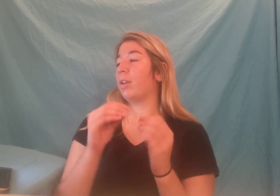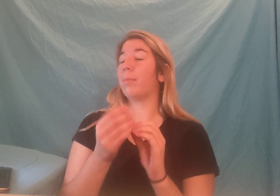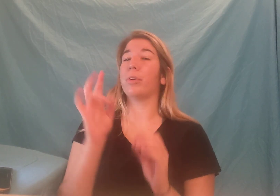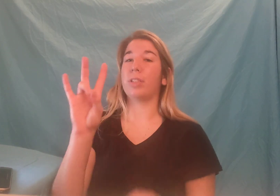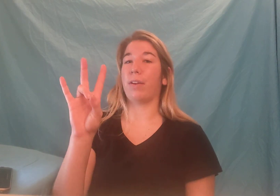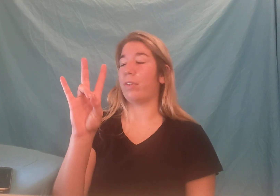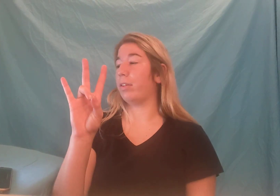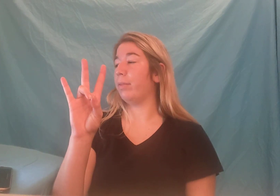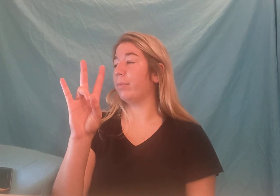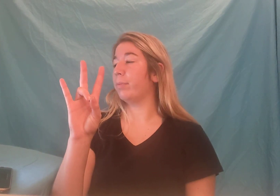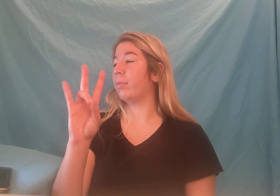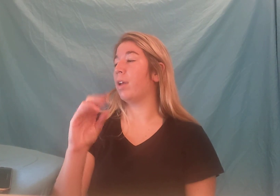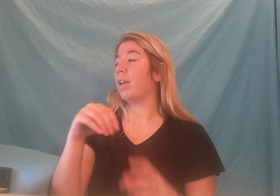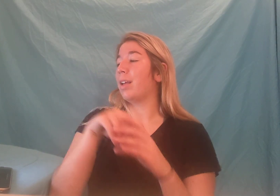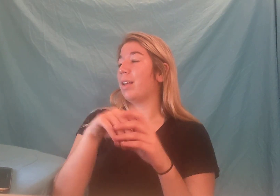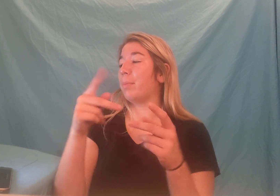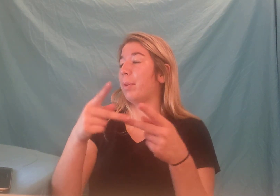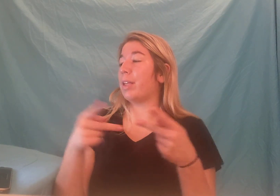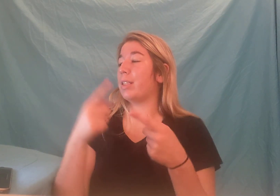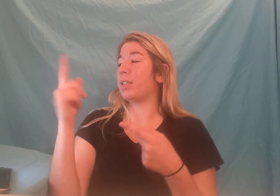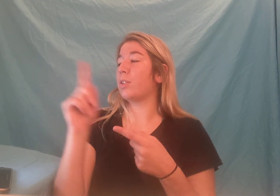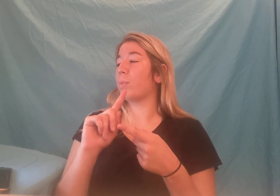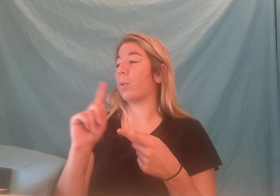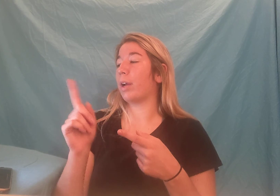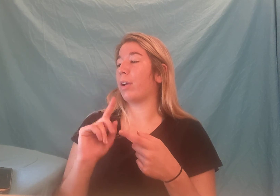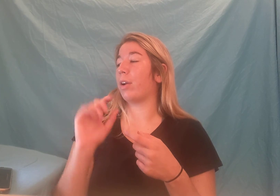Number 7, in places where